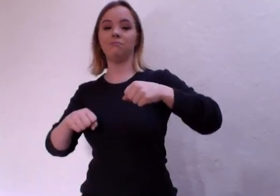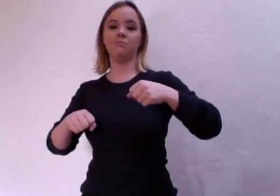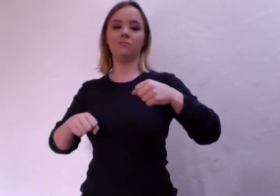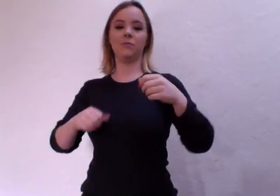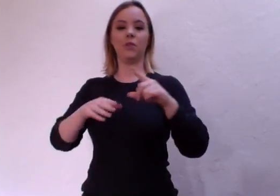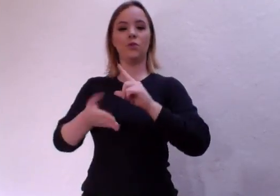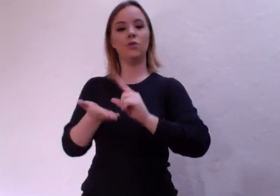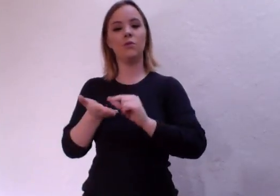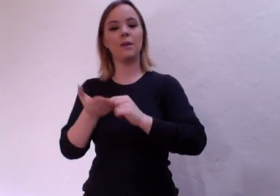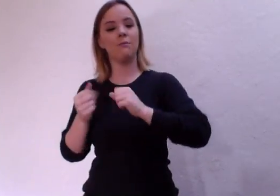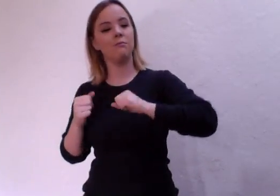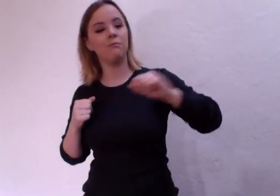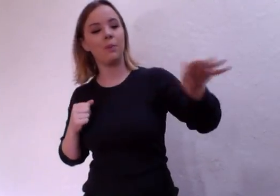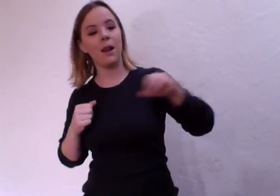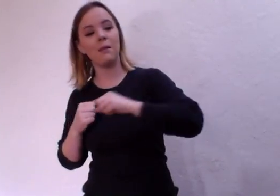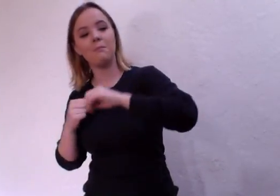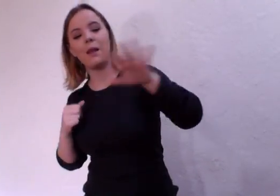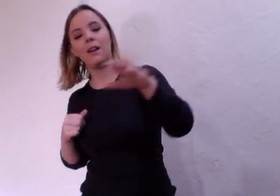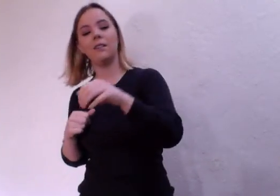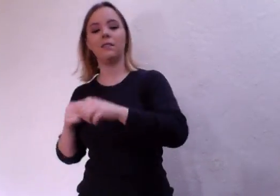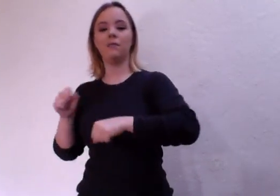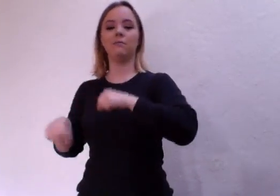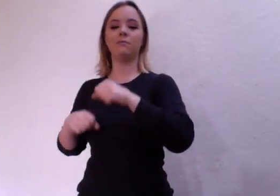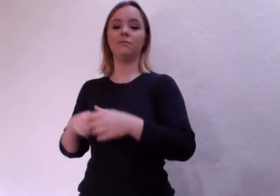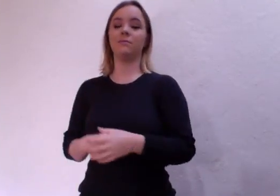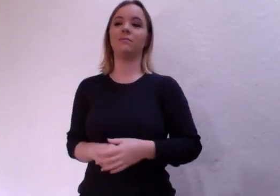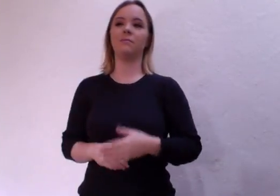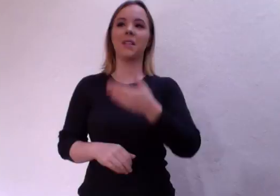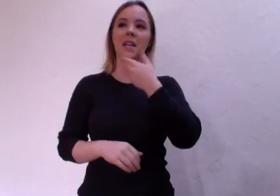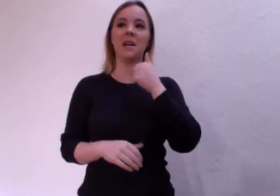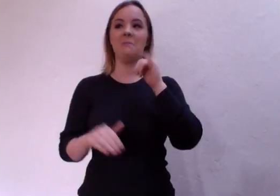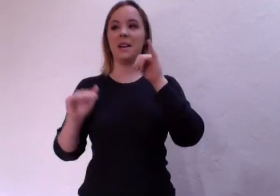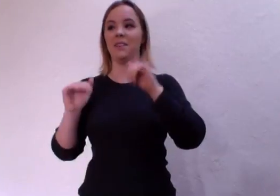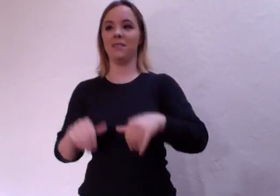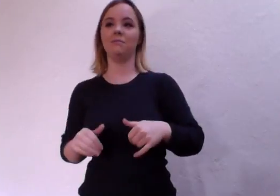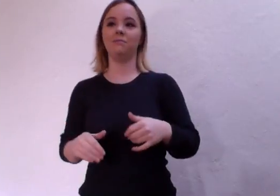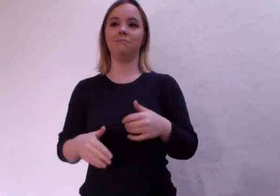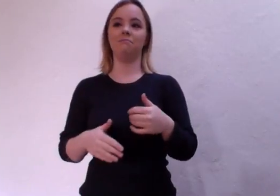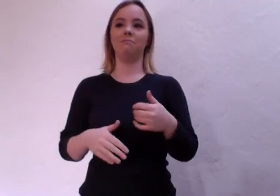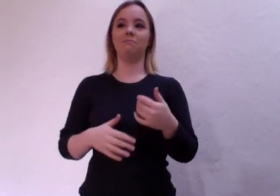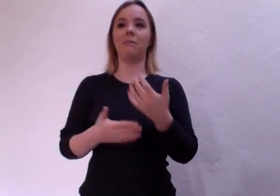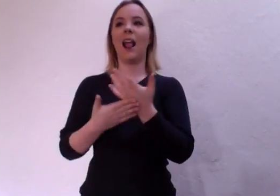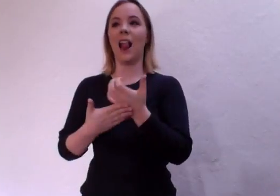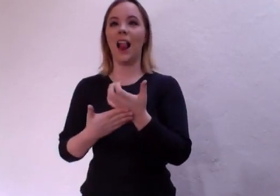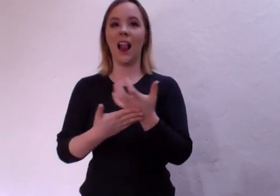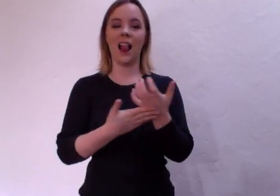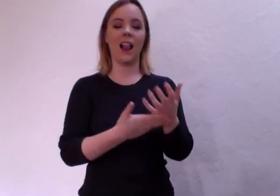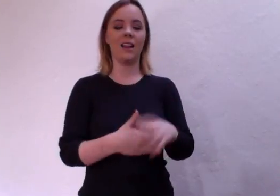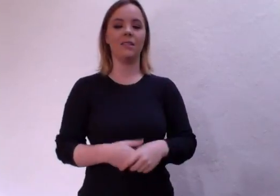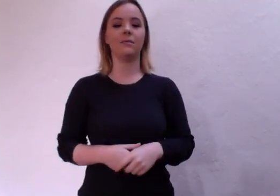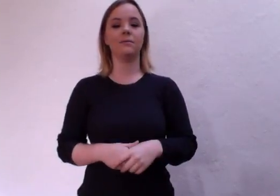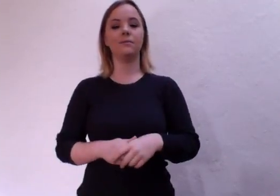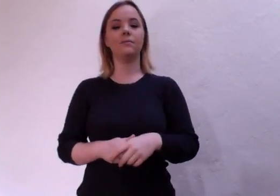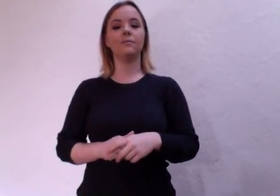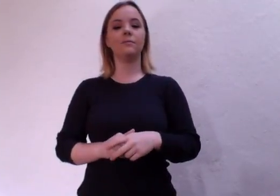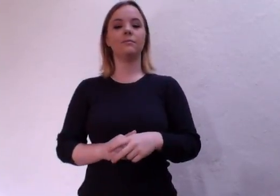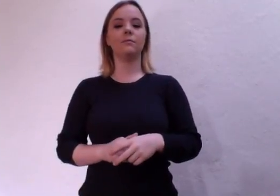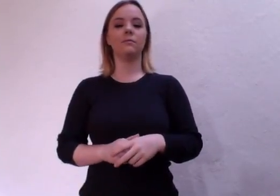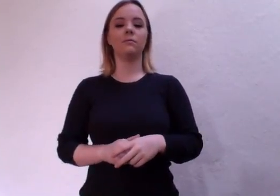It's just this much better than panhandling. And I heard about this really famous artist who's a super cool